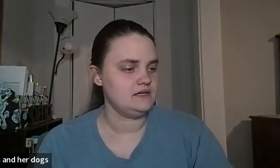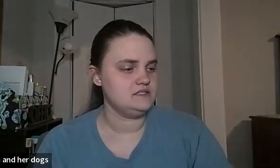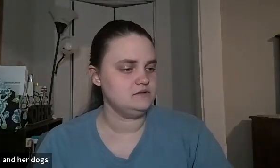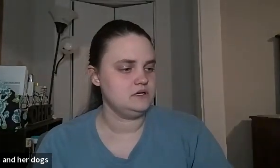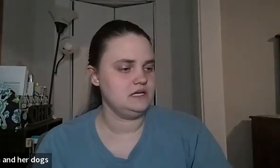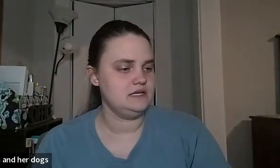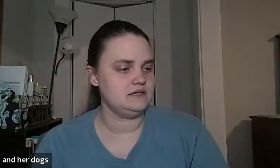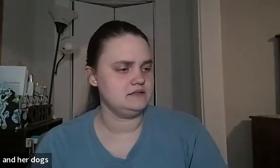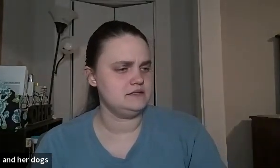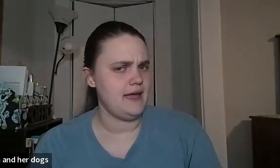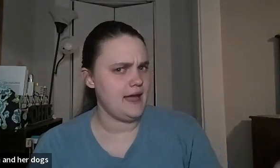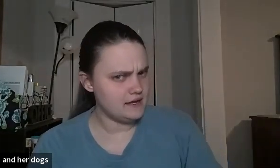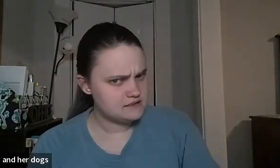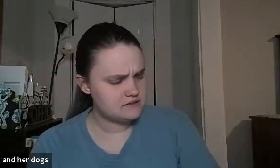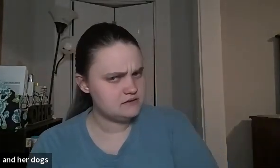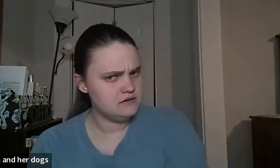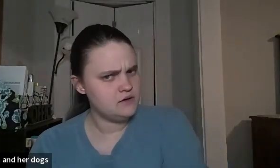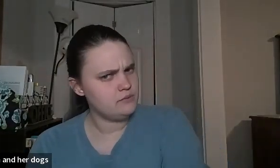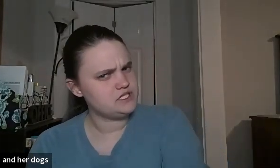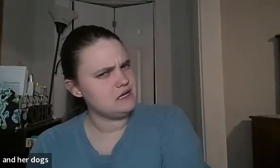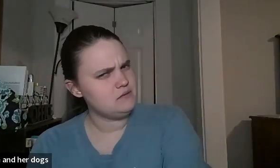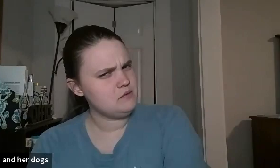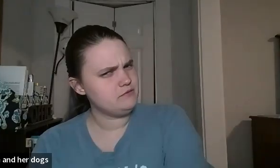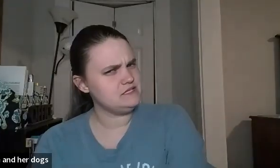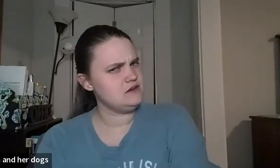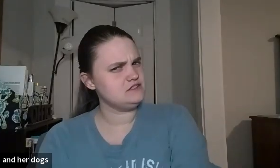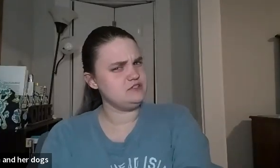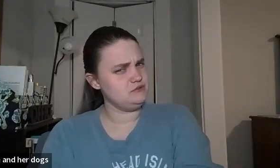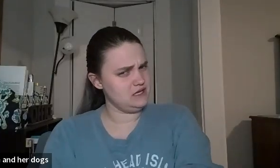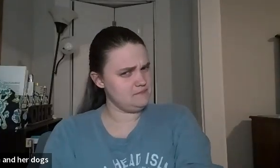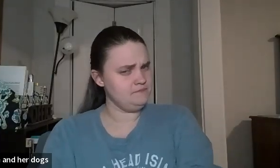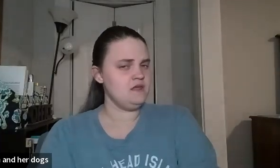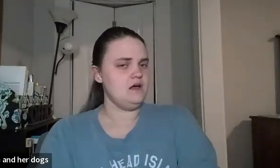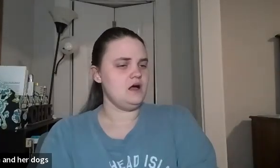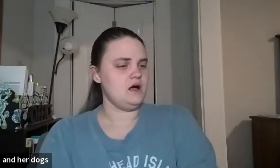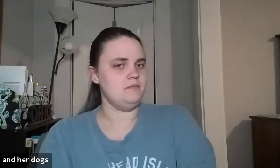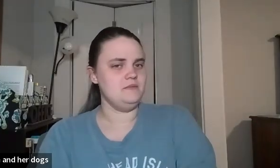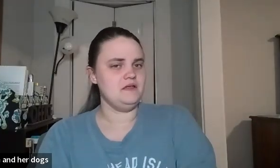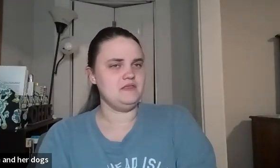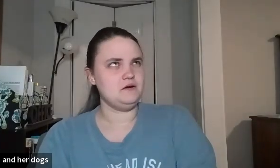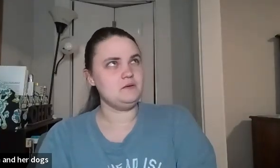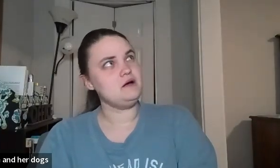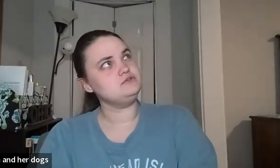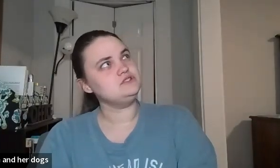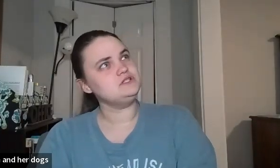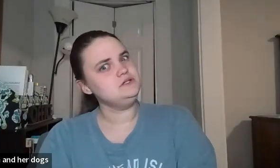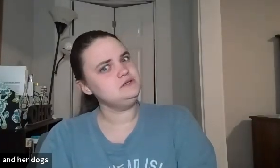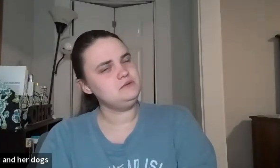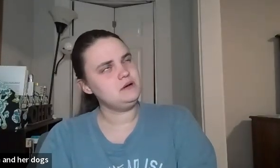next one is ask, which I can't remember if we did or not, so I'm gonna do it again. There are about 2